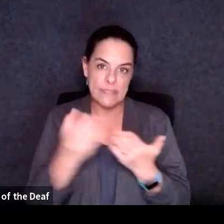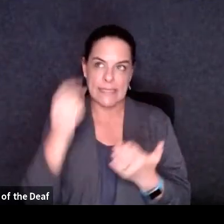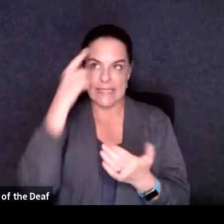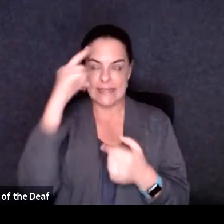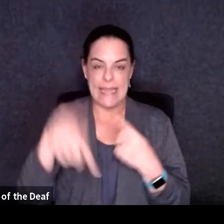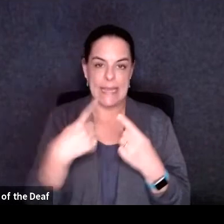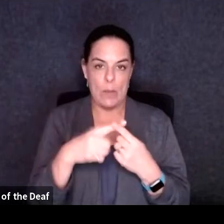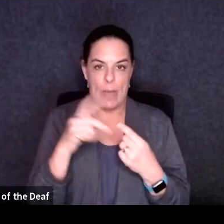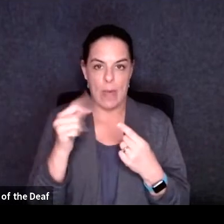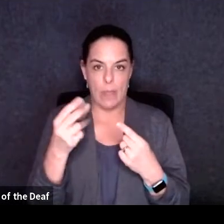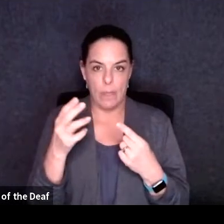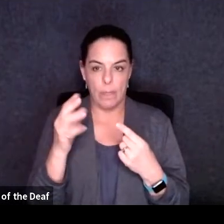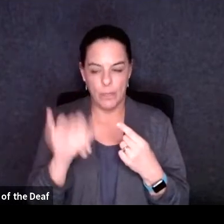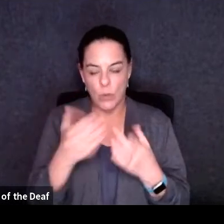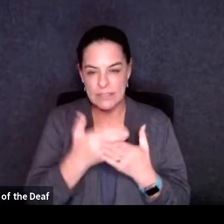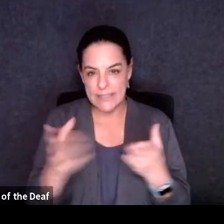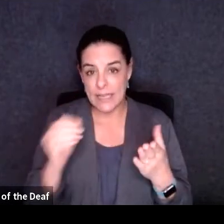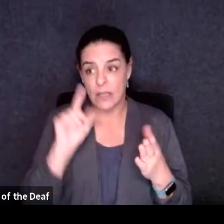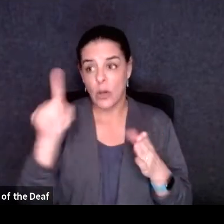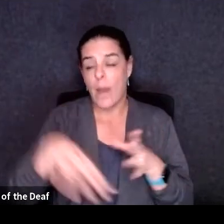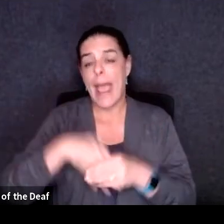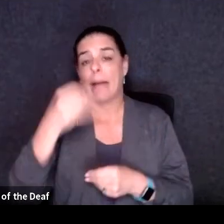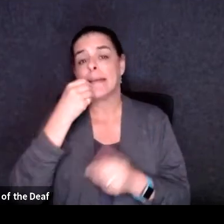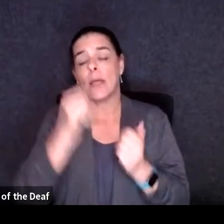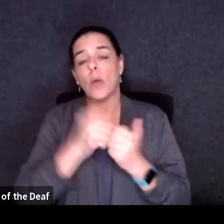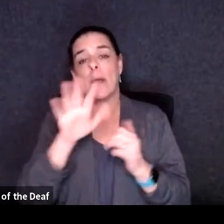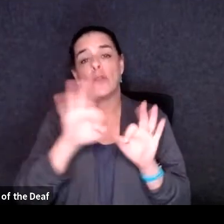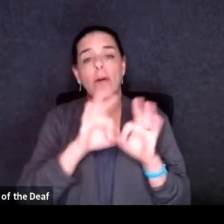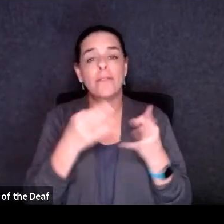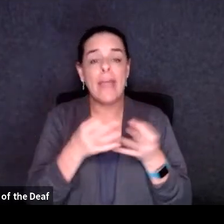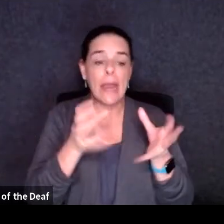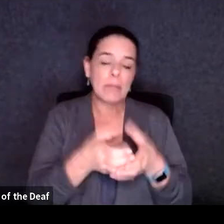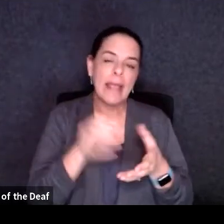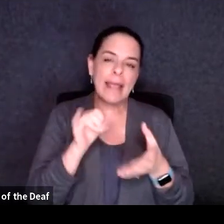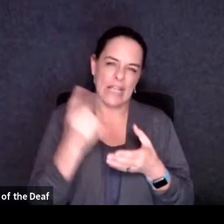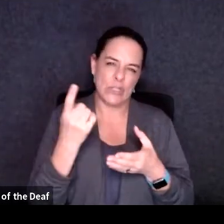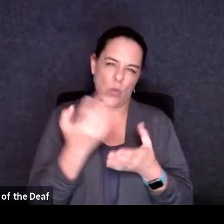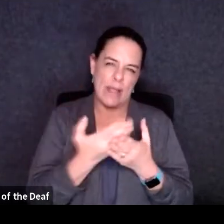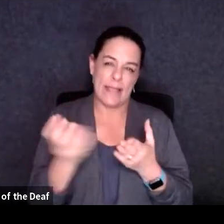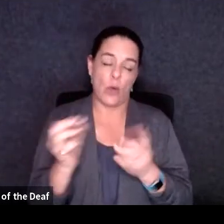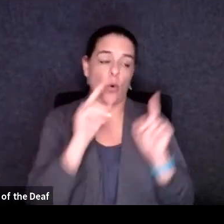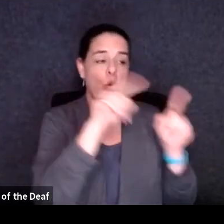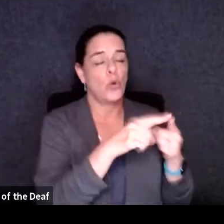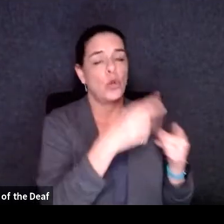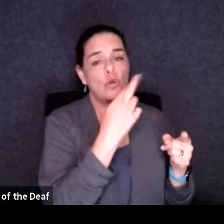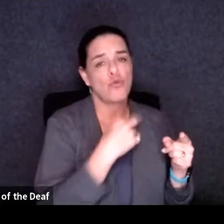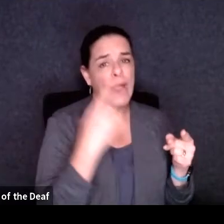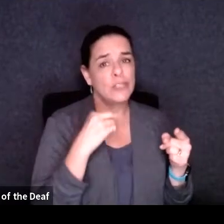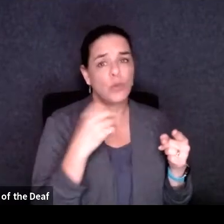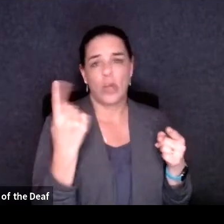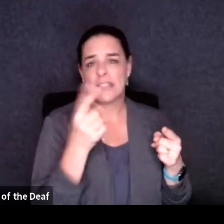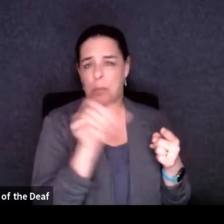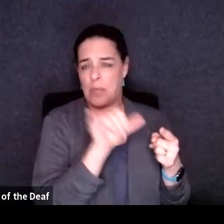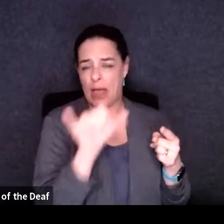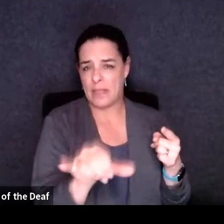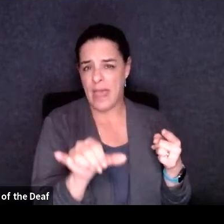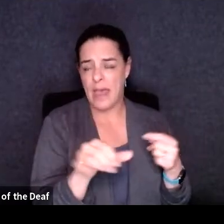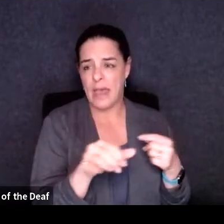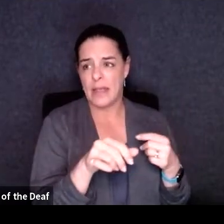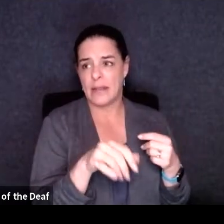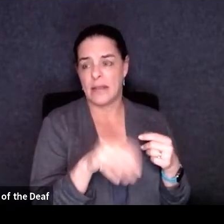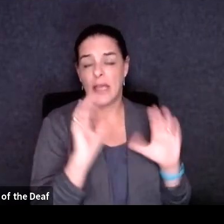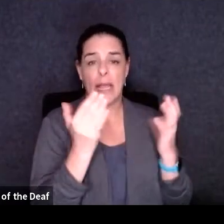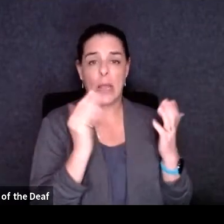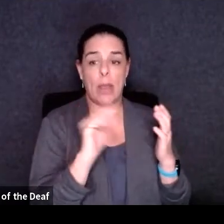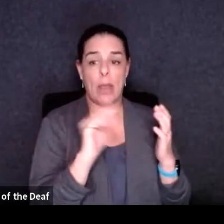And going out to eat with your family unit is one thing, or going out to a restaurant or something along those lines,